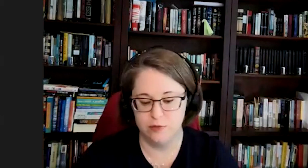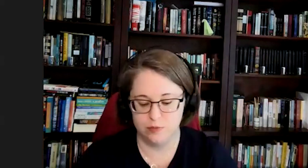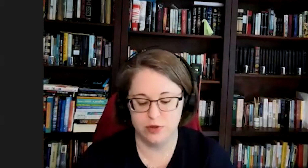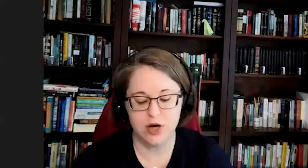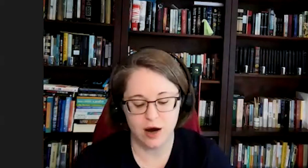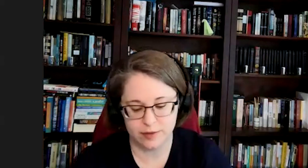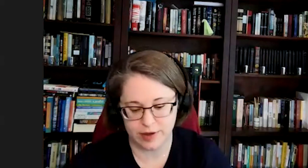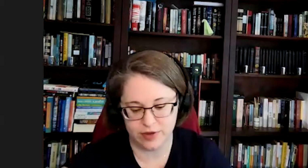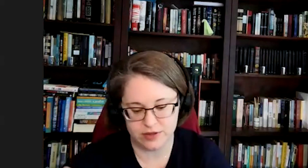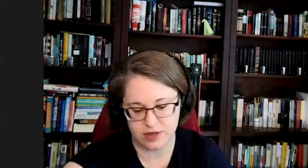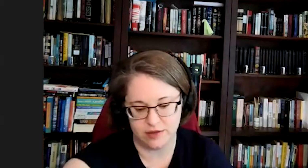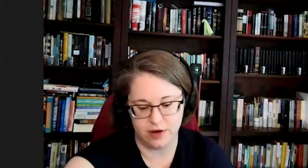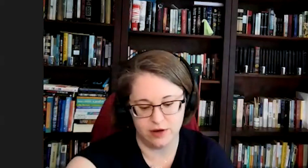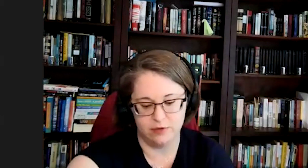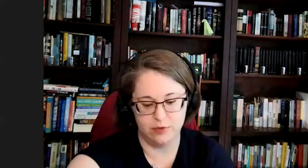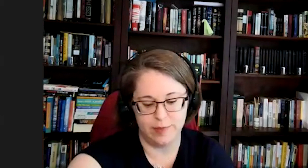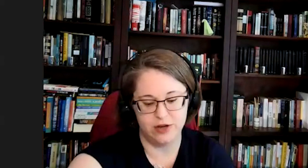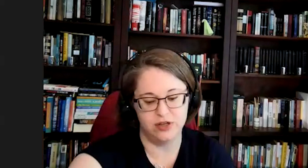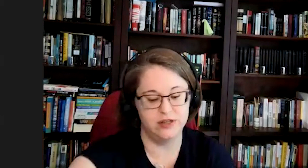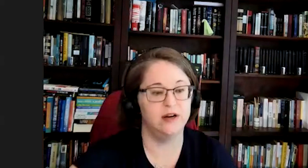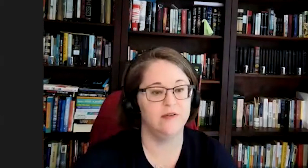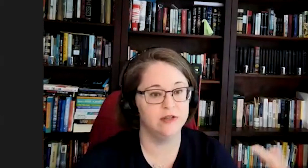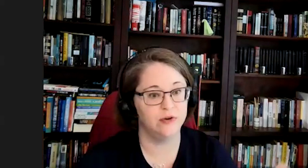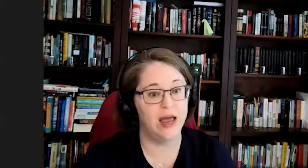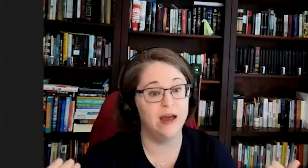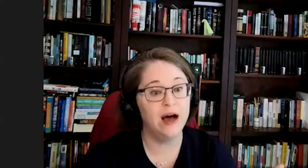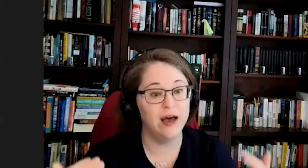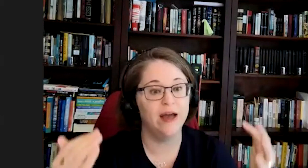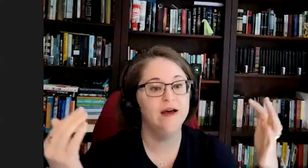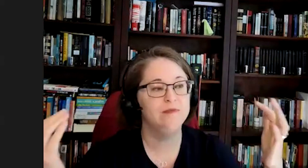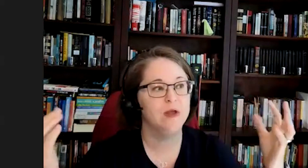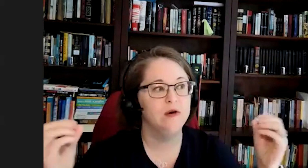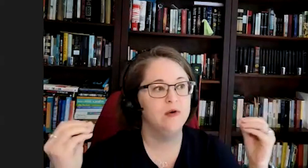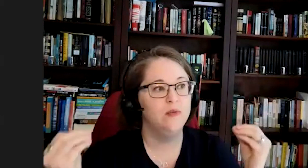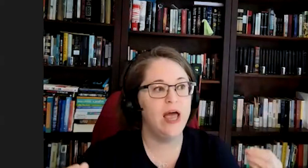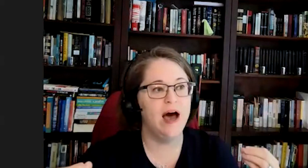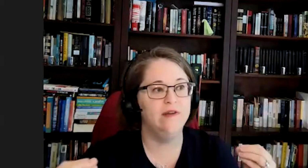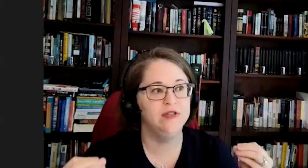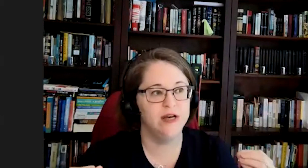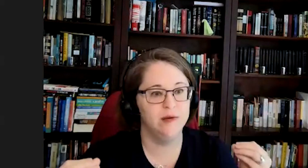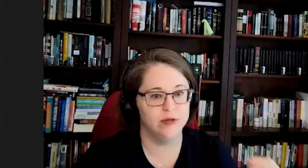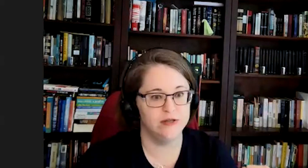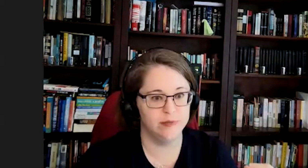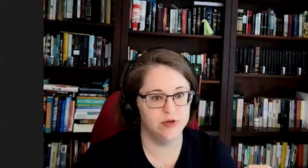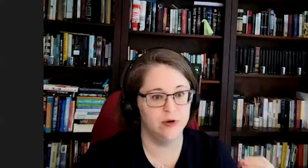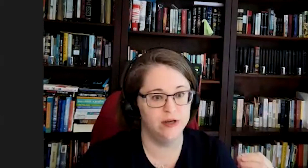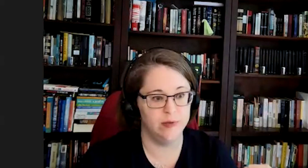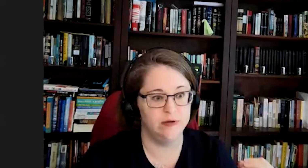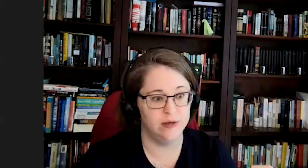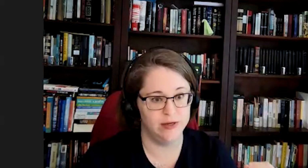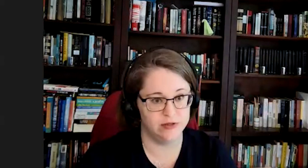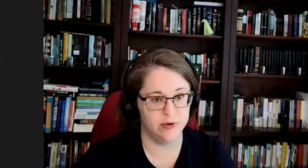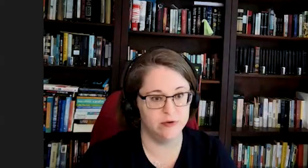And that you talk about this in the Reimagining Data Governance for AI. We have to take a